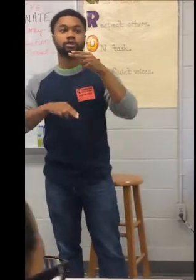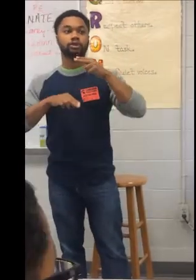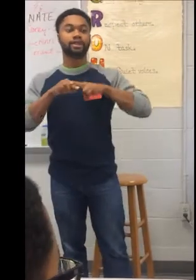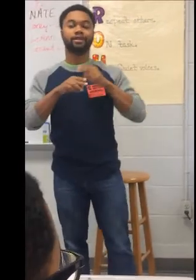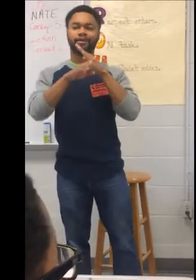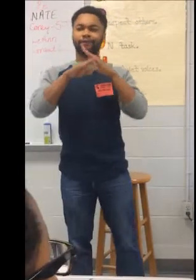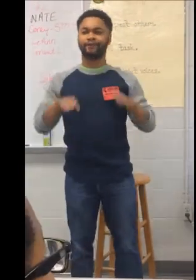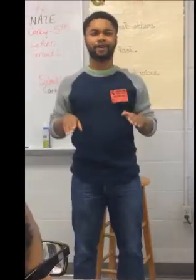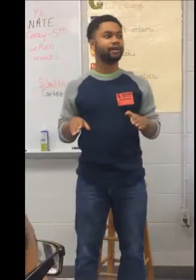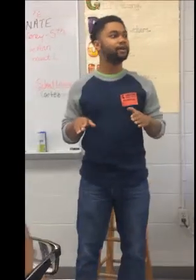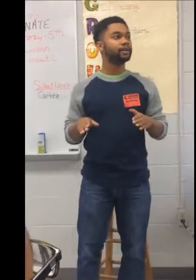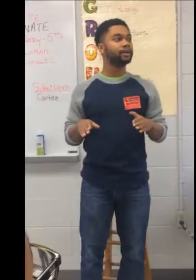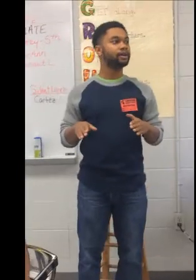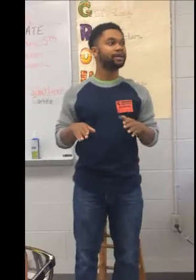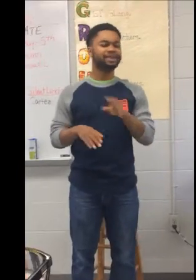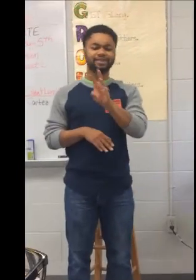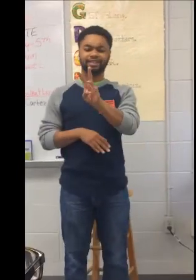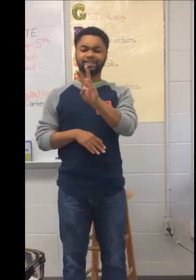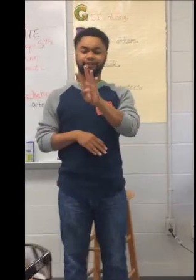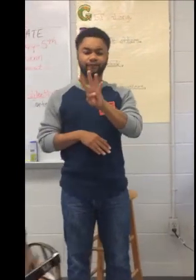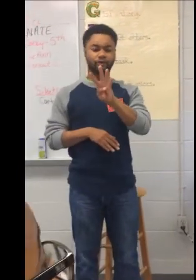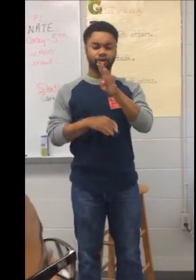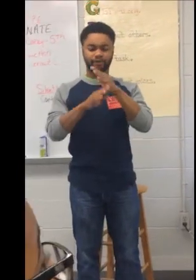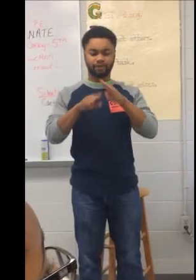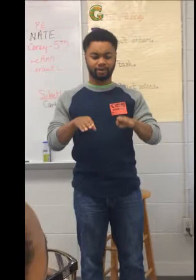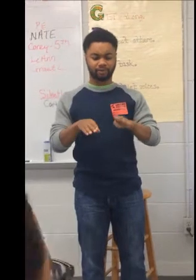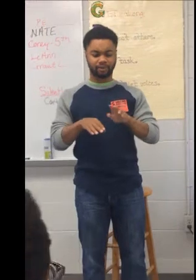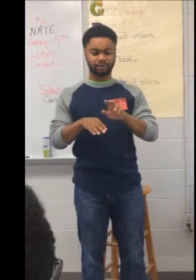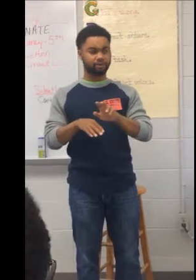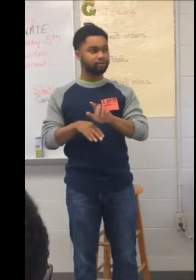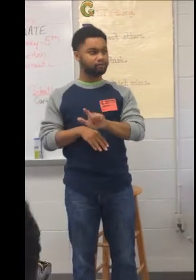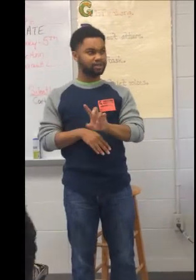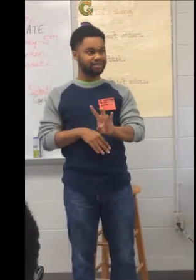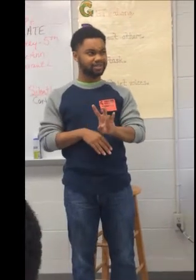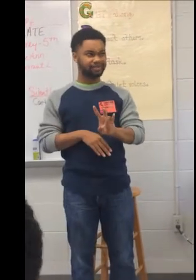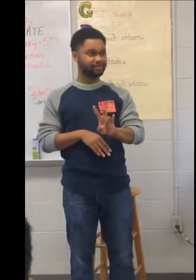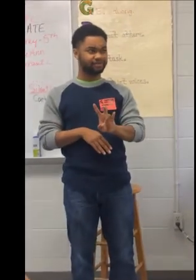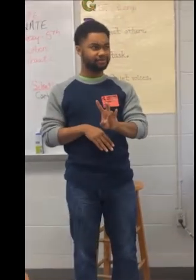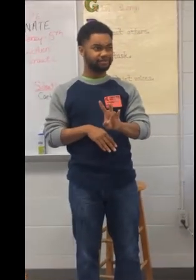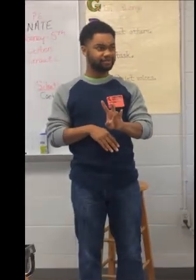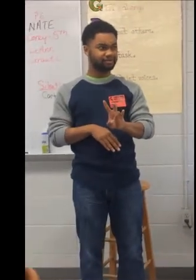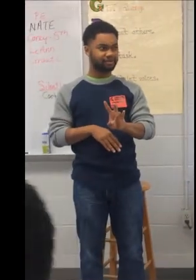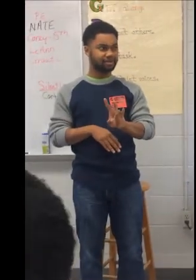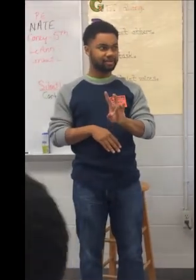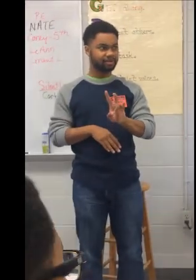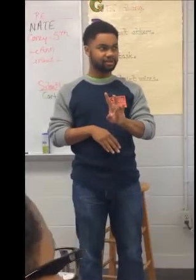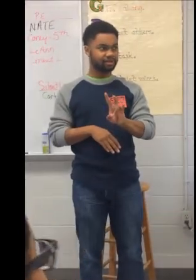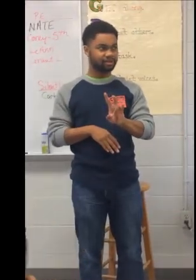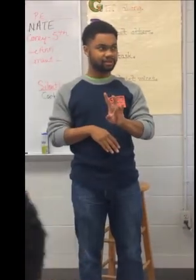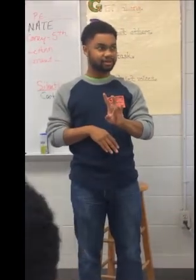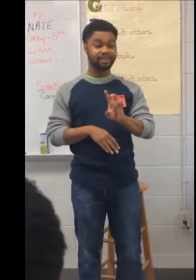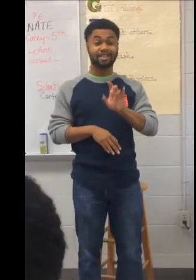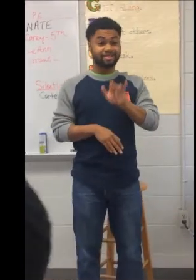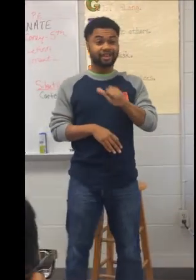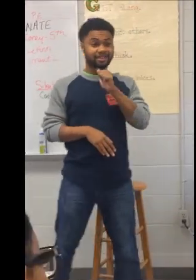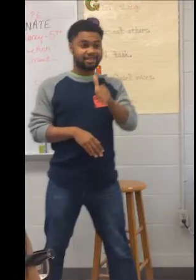divided 64 by 27. Is that fraction improper? No. No. Can it